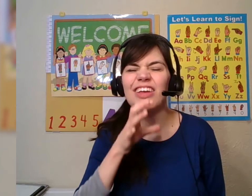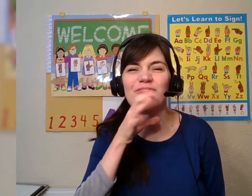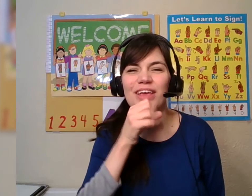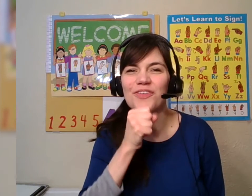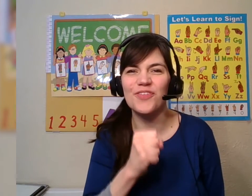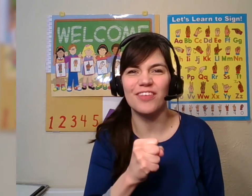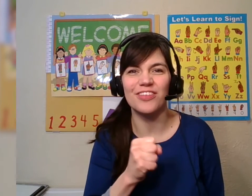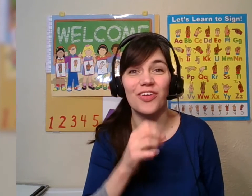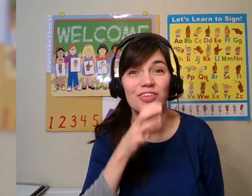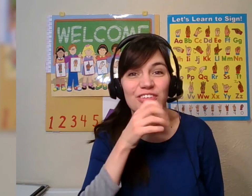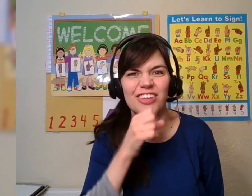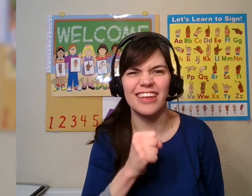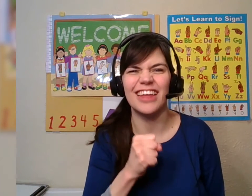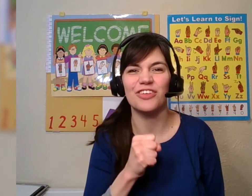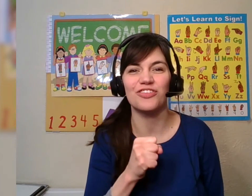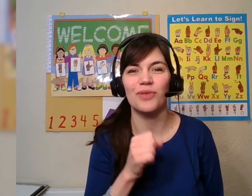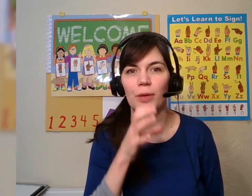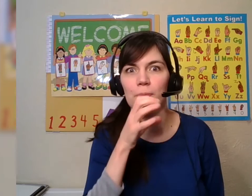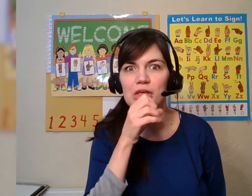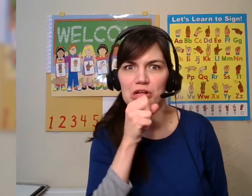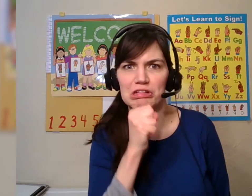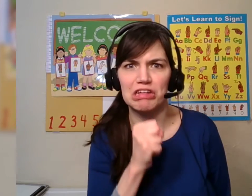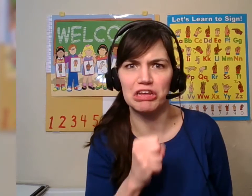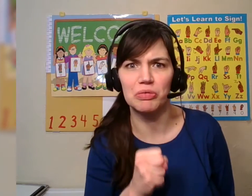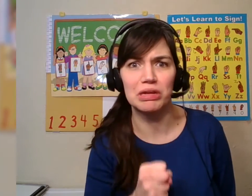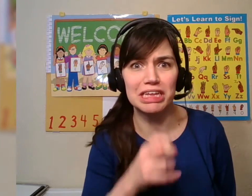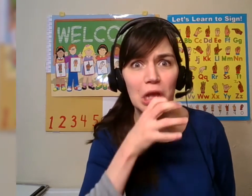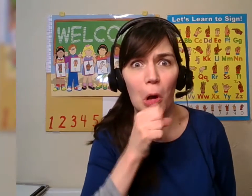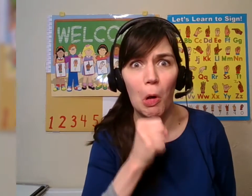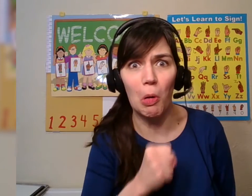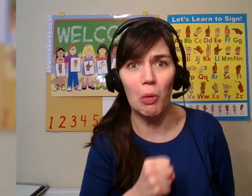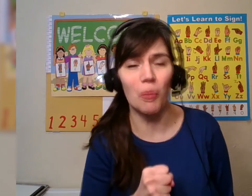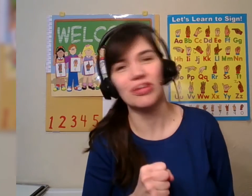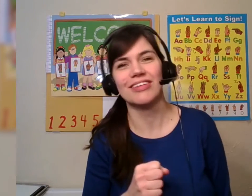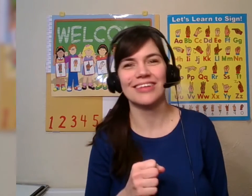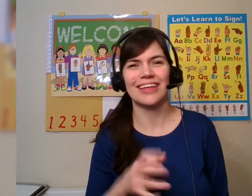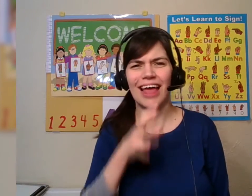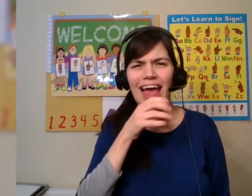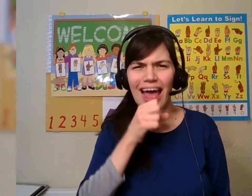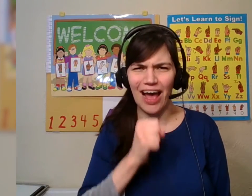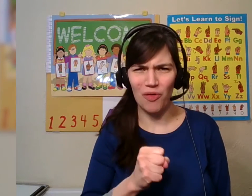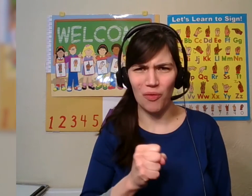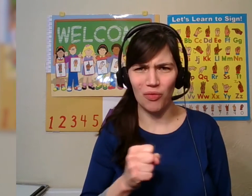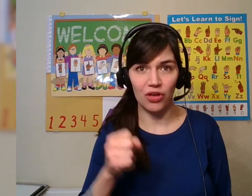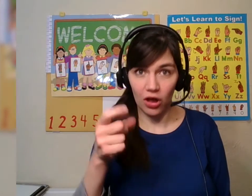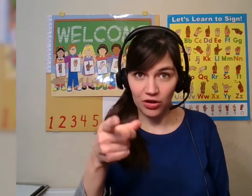of make a fist under your chin like you're showing a beard, like you're really old. How old are